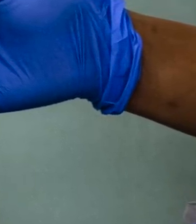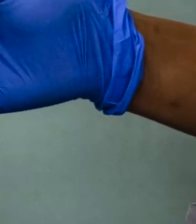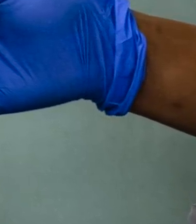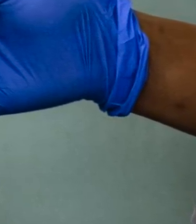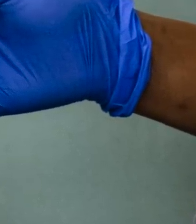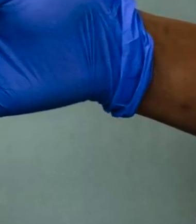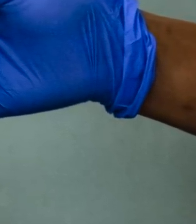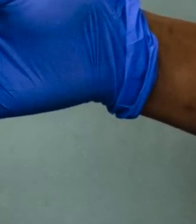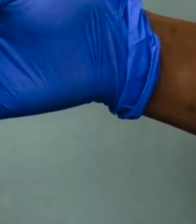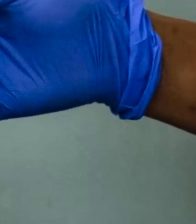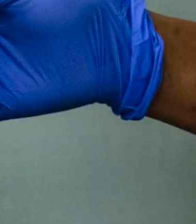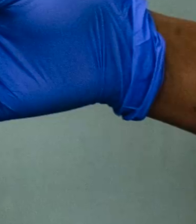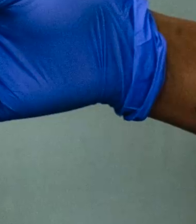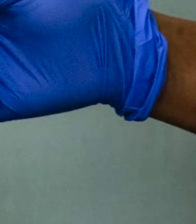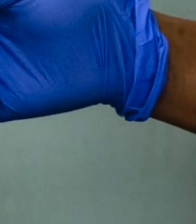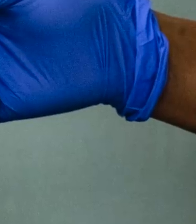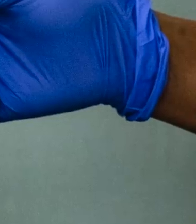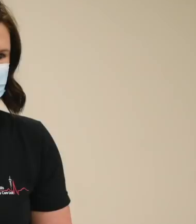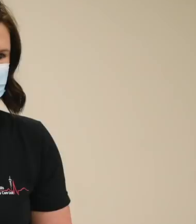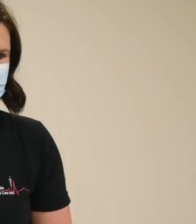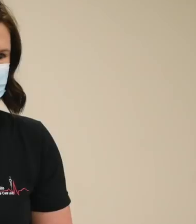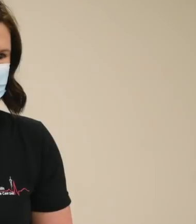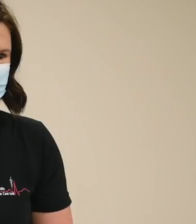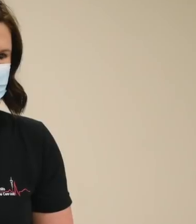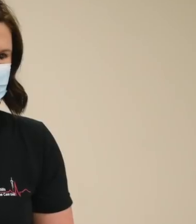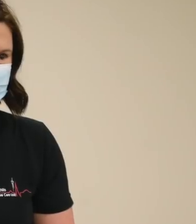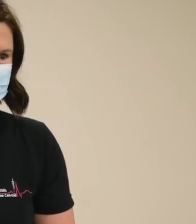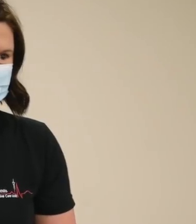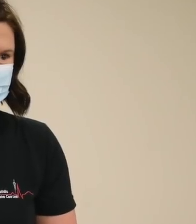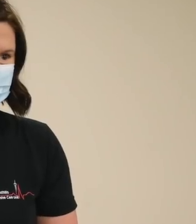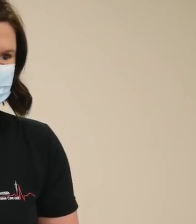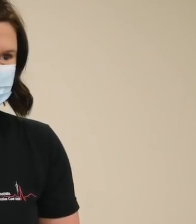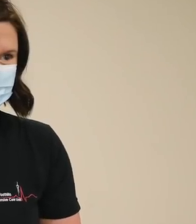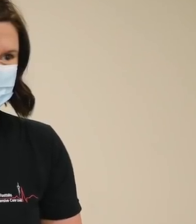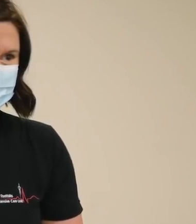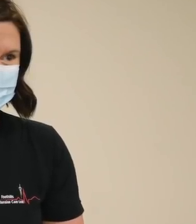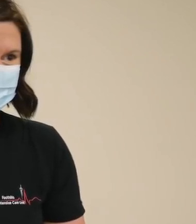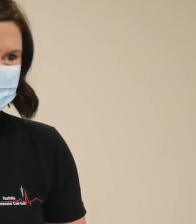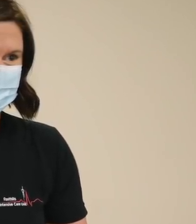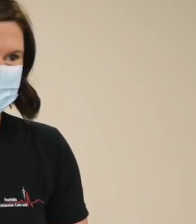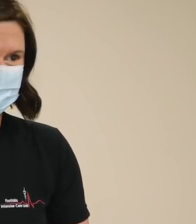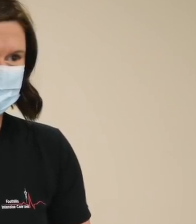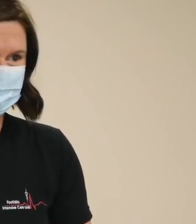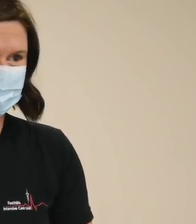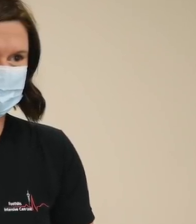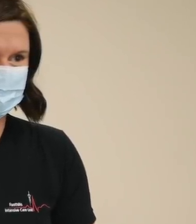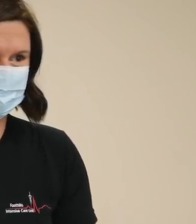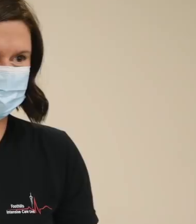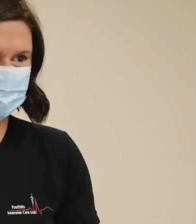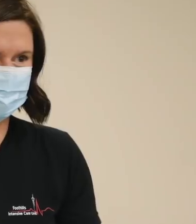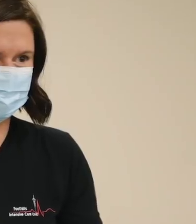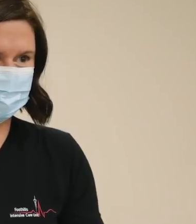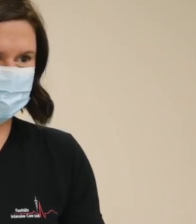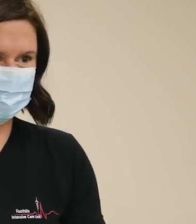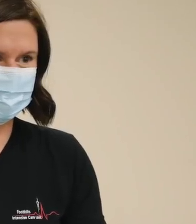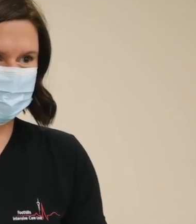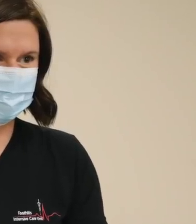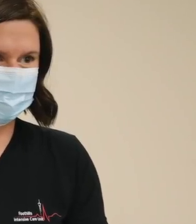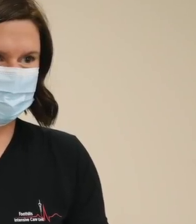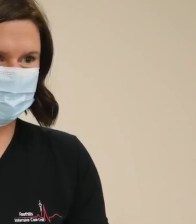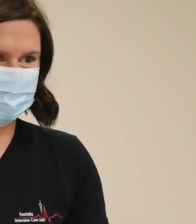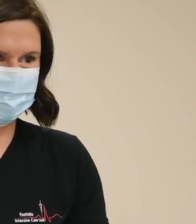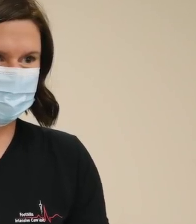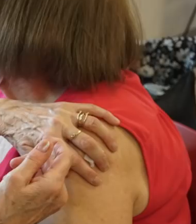about those seniors who have and haven't been offered vaccine. As I noted yesterday, staff and residents in